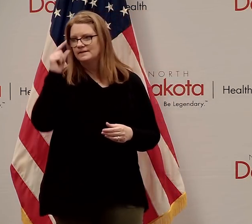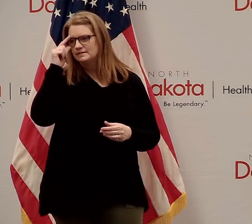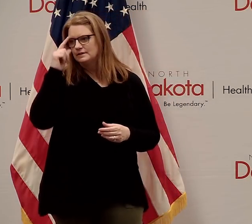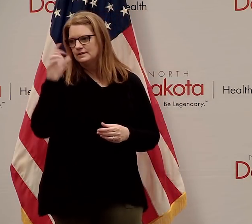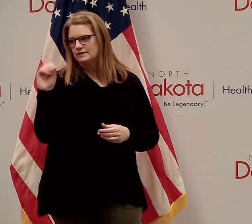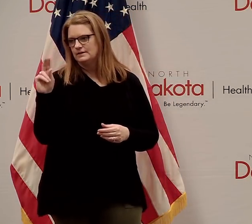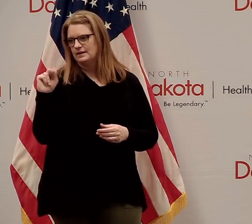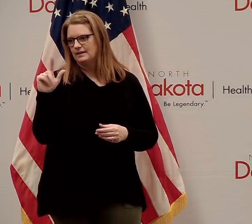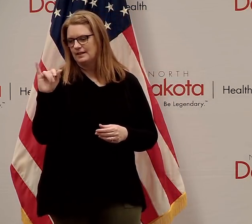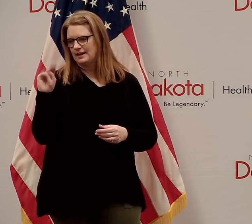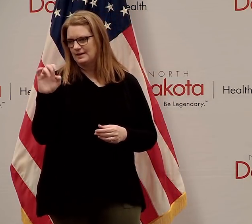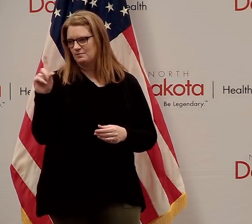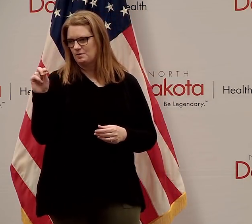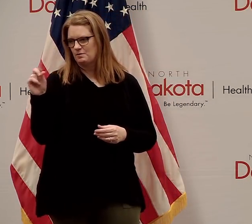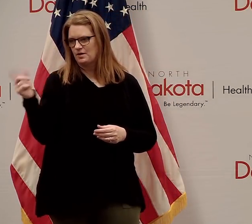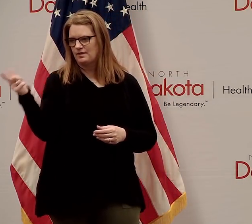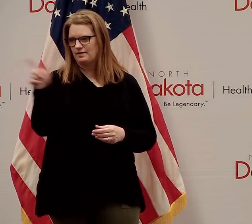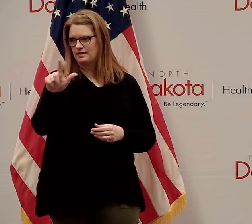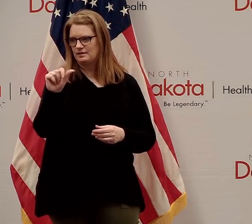I'll go online one more and then to Lane.